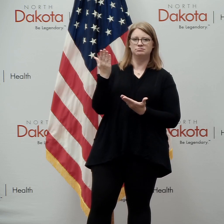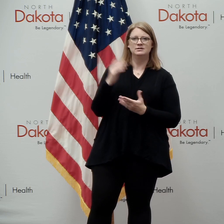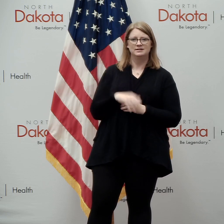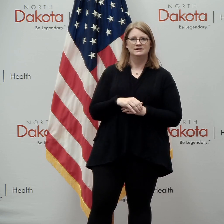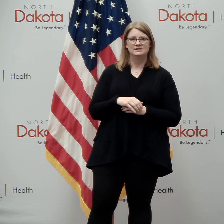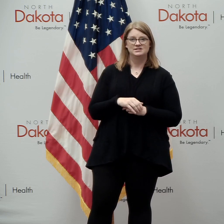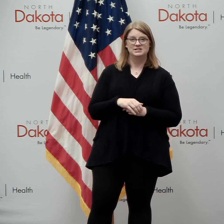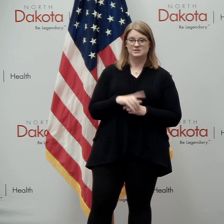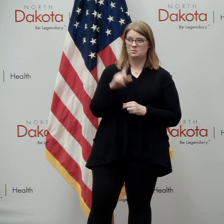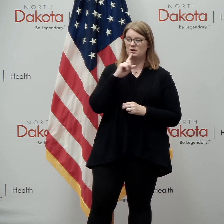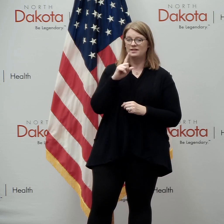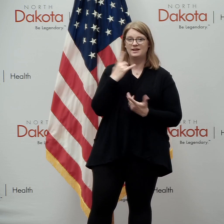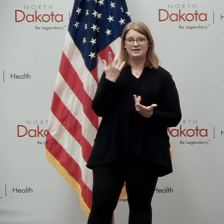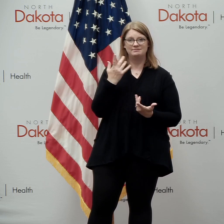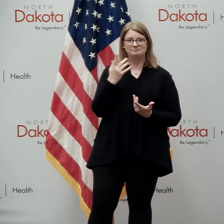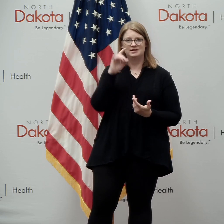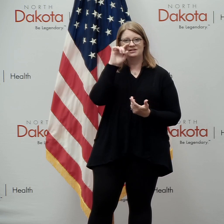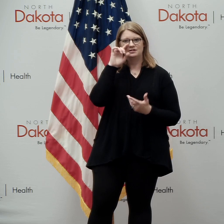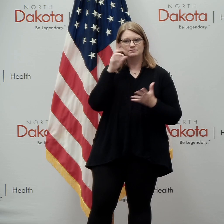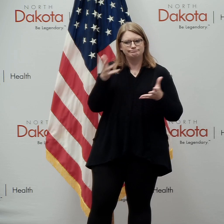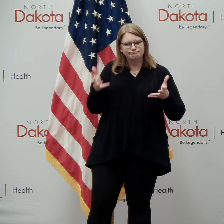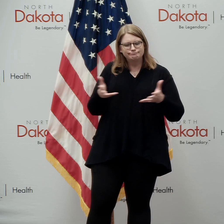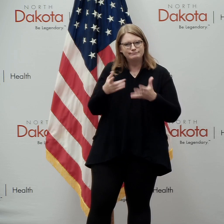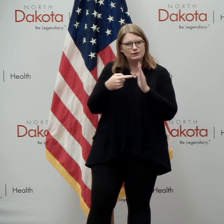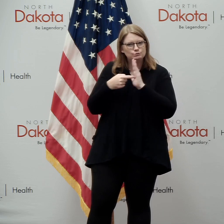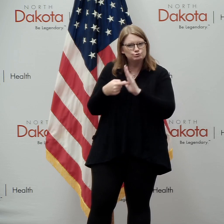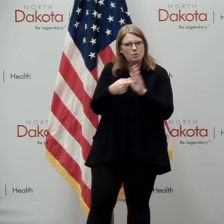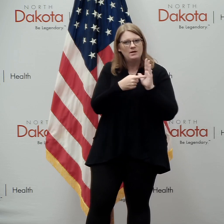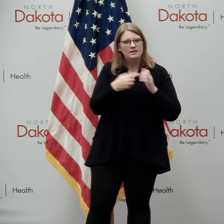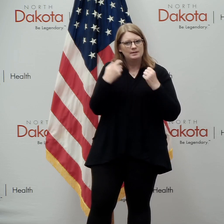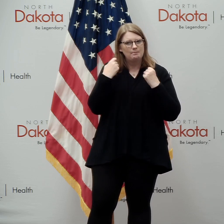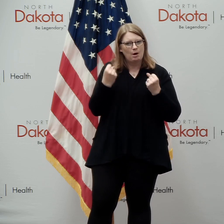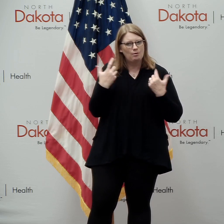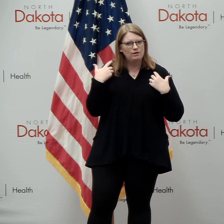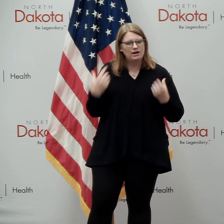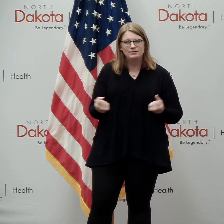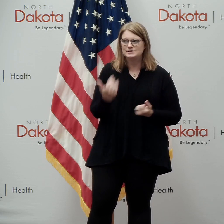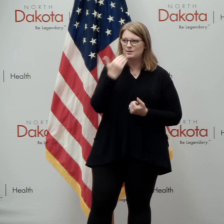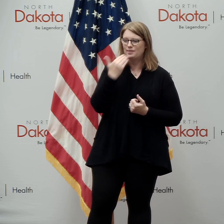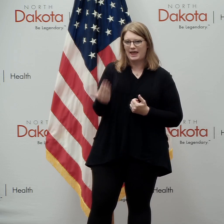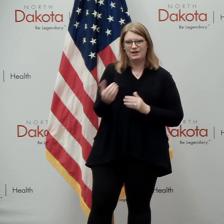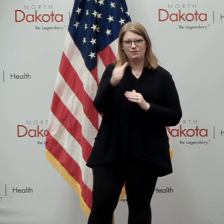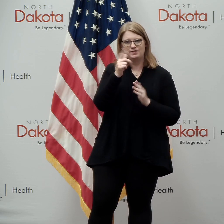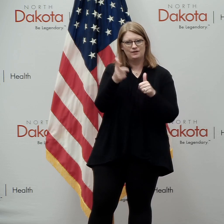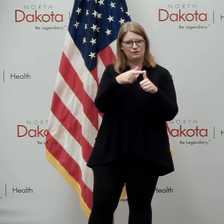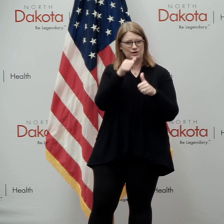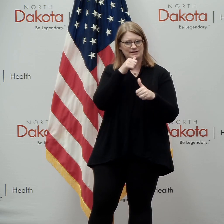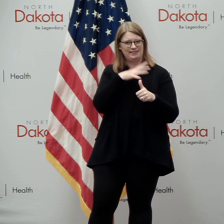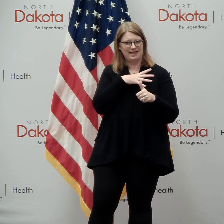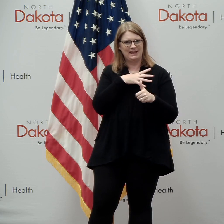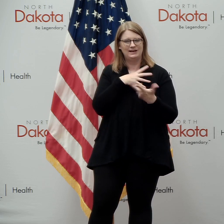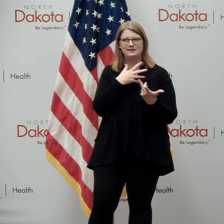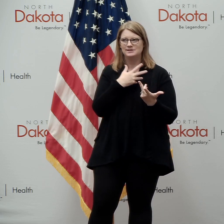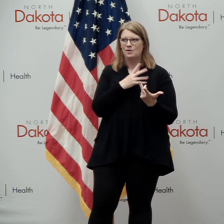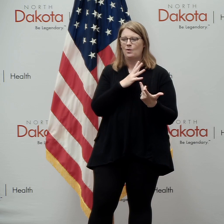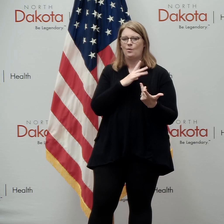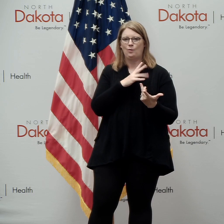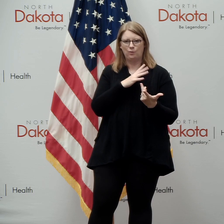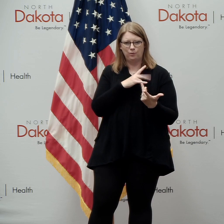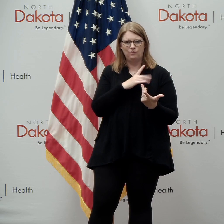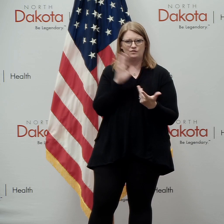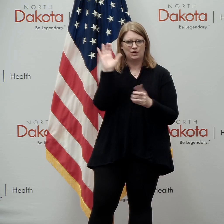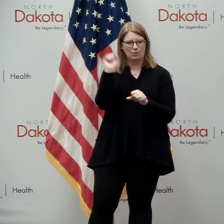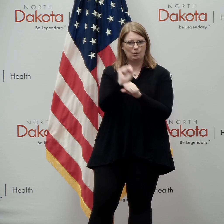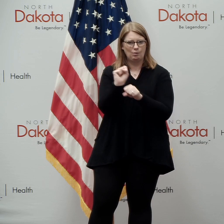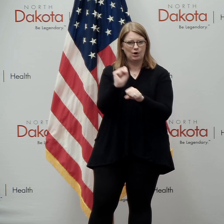national level is a face and voice for the power of recovery. So thank you to the First Lady again for another highly impactful